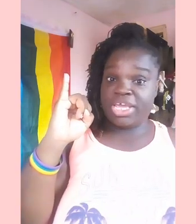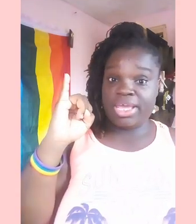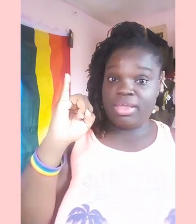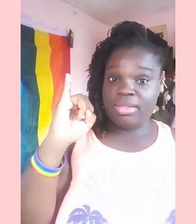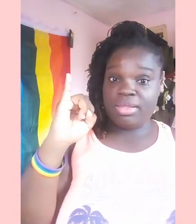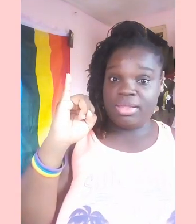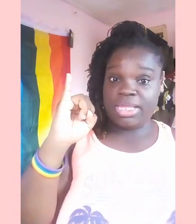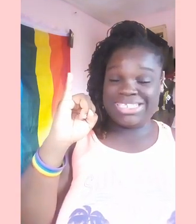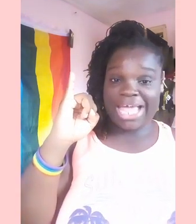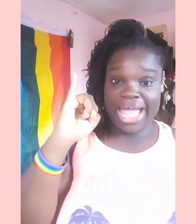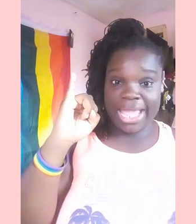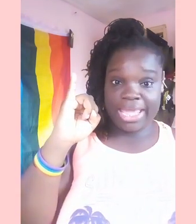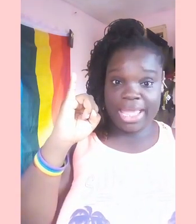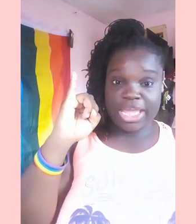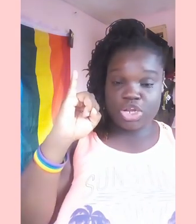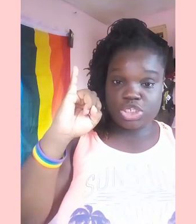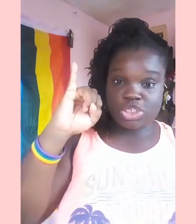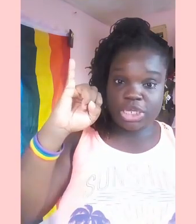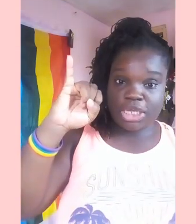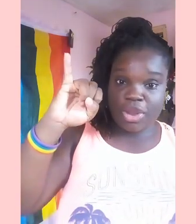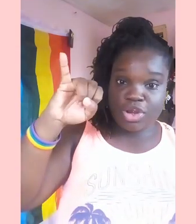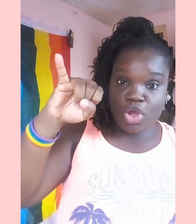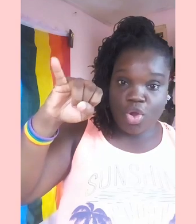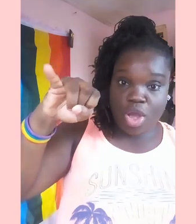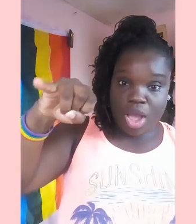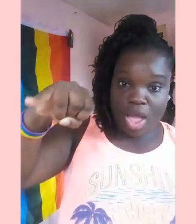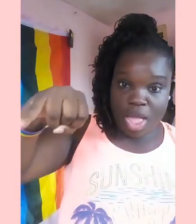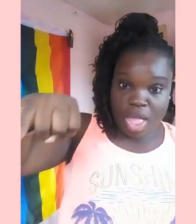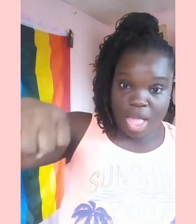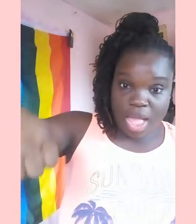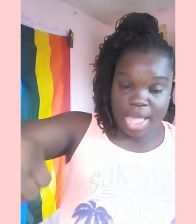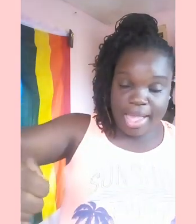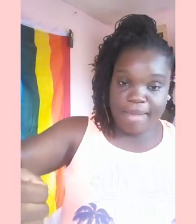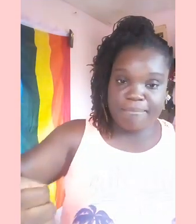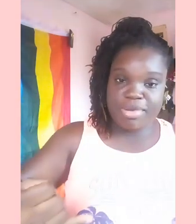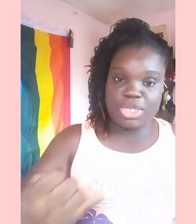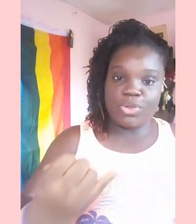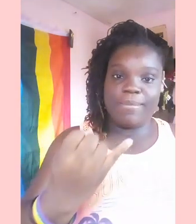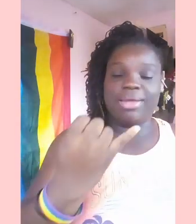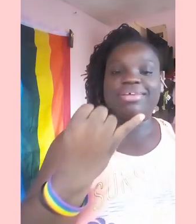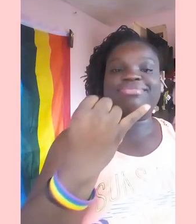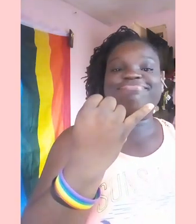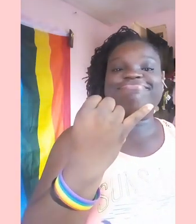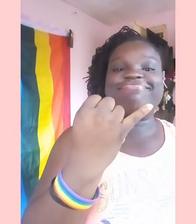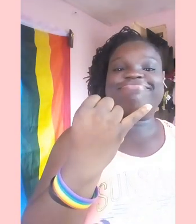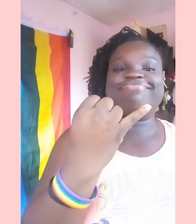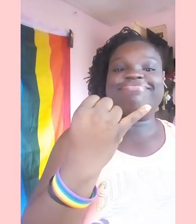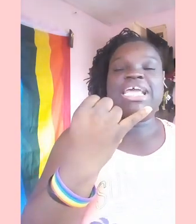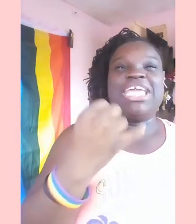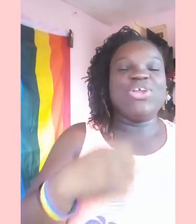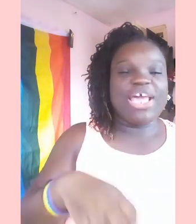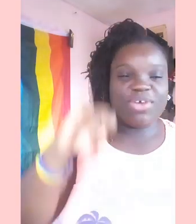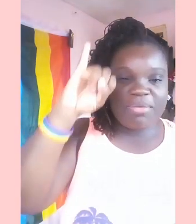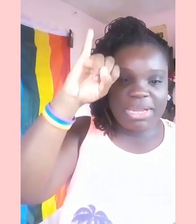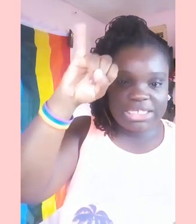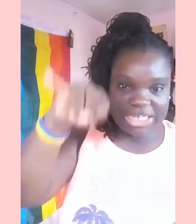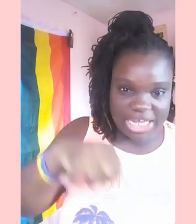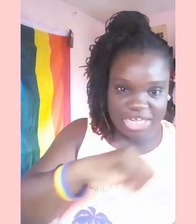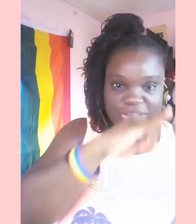J. It's the I, and you just carry it down and bring it up back. You know, like when I make the J and it goes